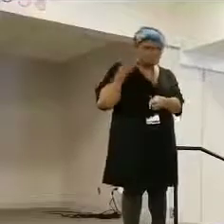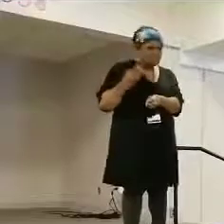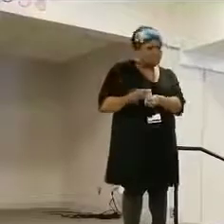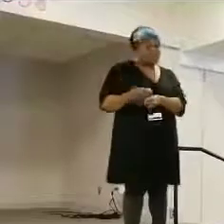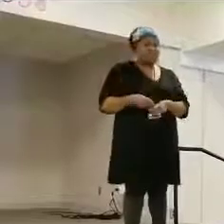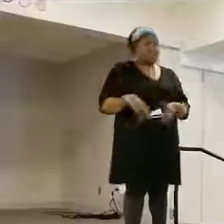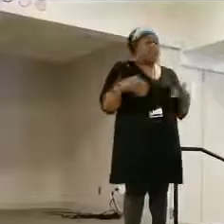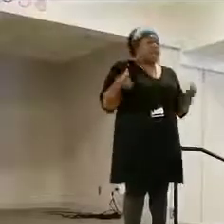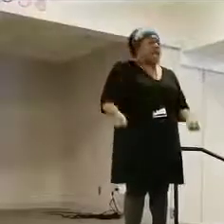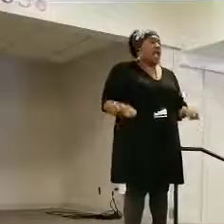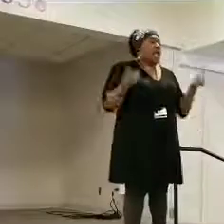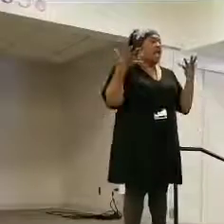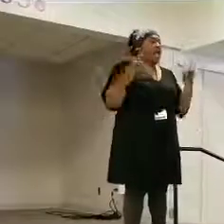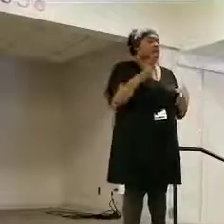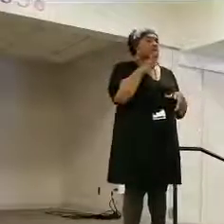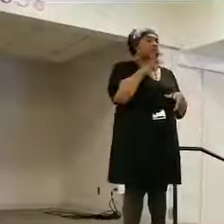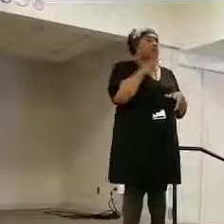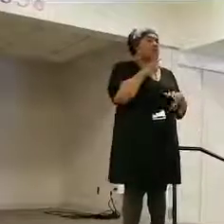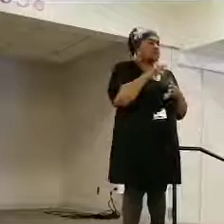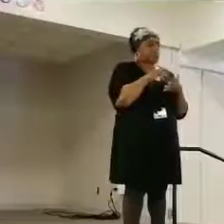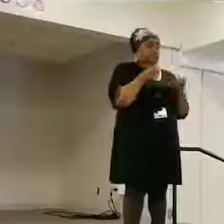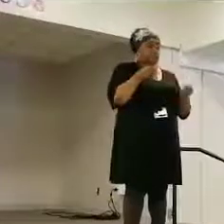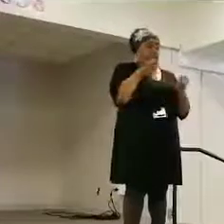of water to totally wash away a car.